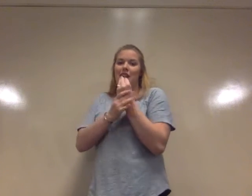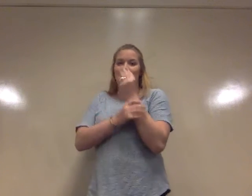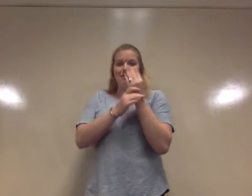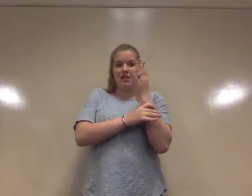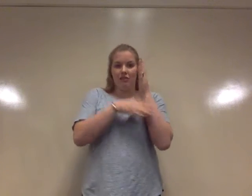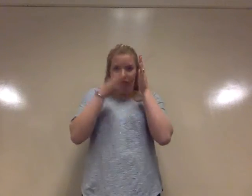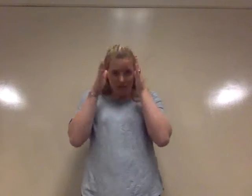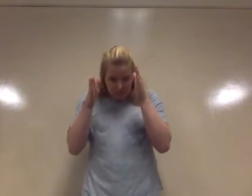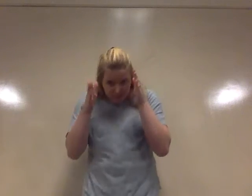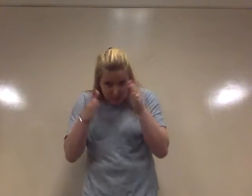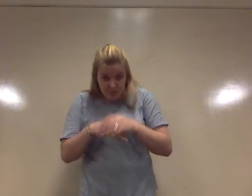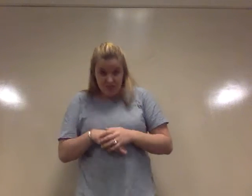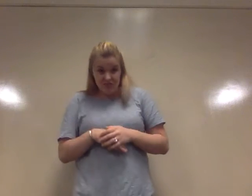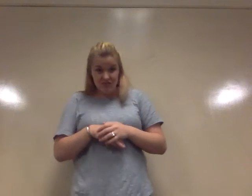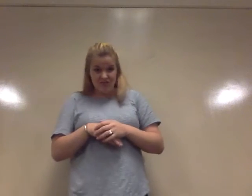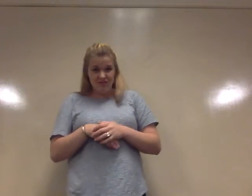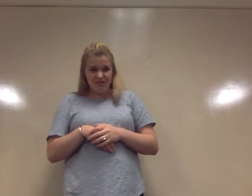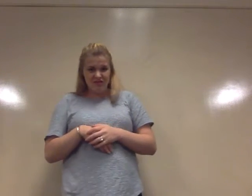sounds almost too simple to be true.